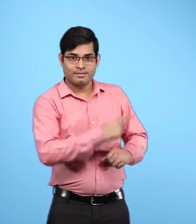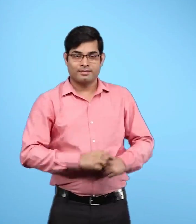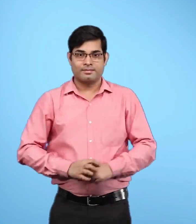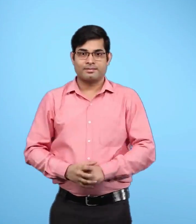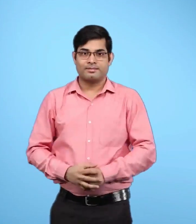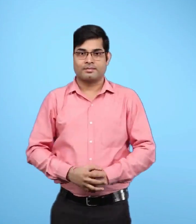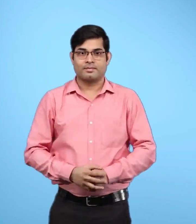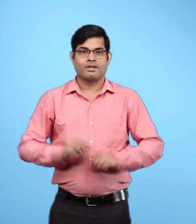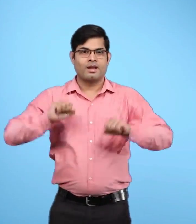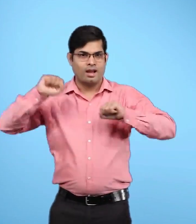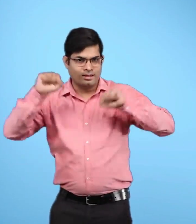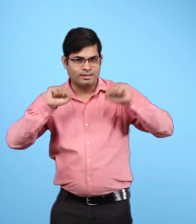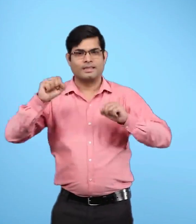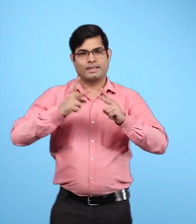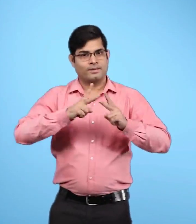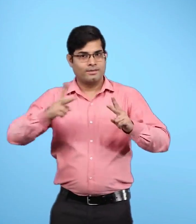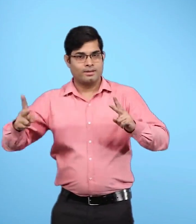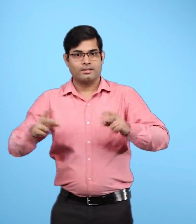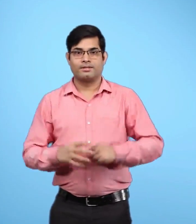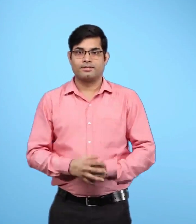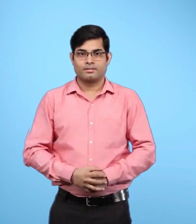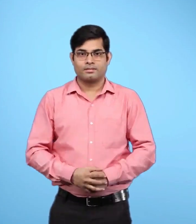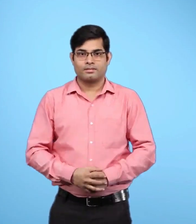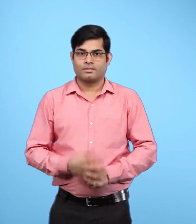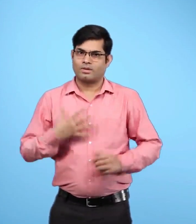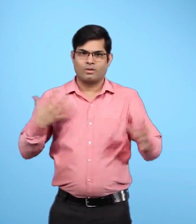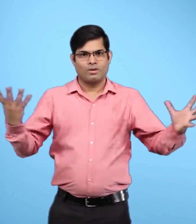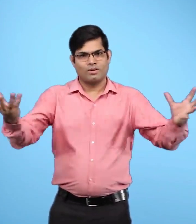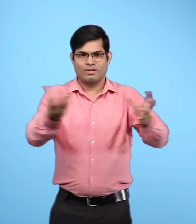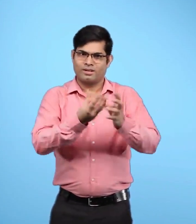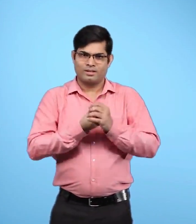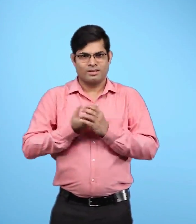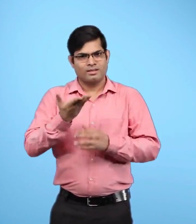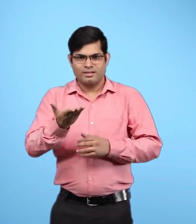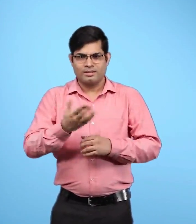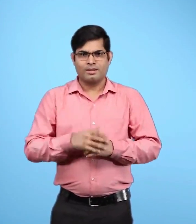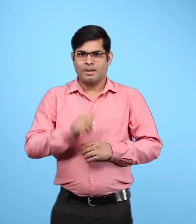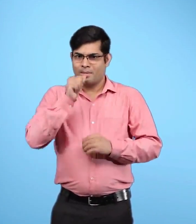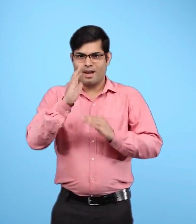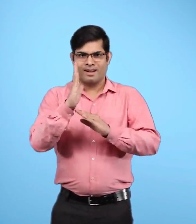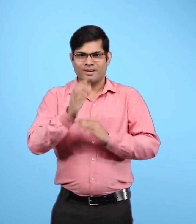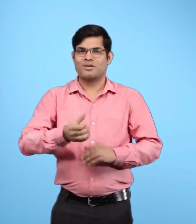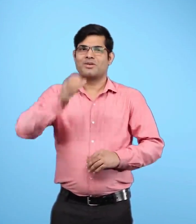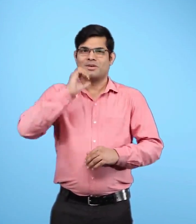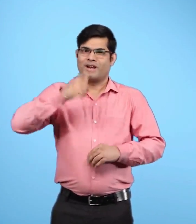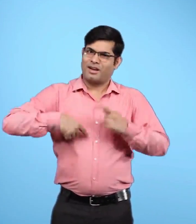hands. Activity. We drink water every day.